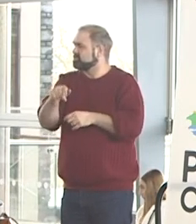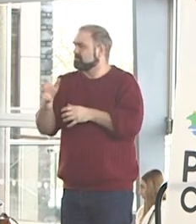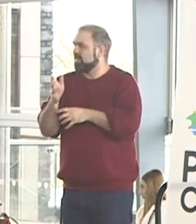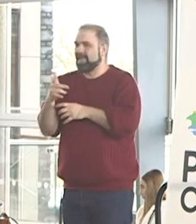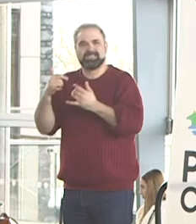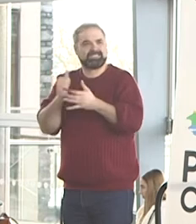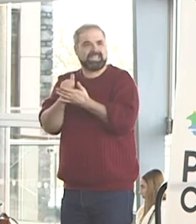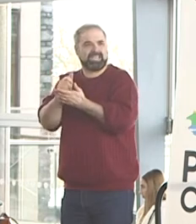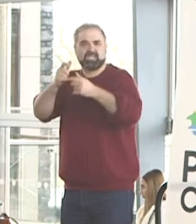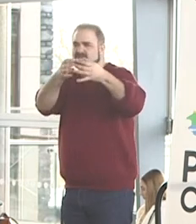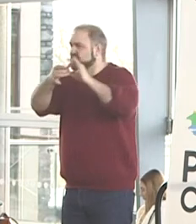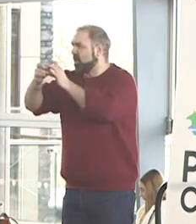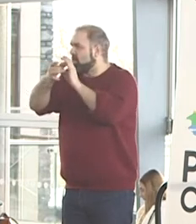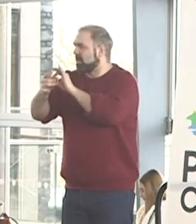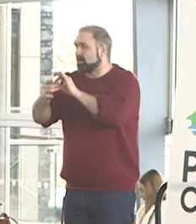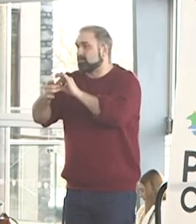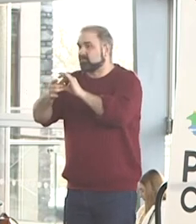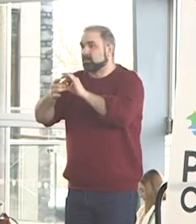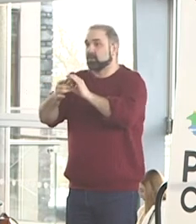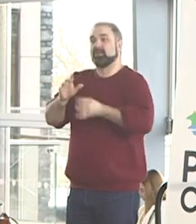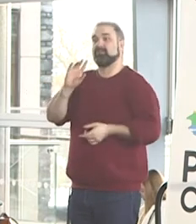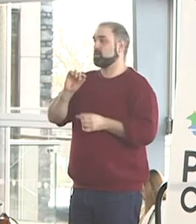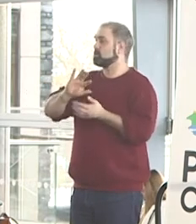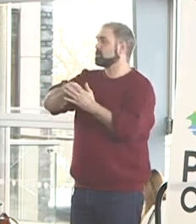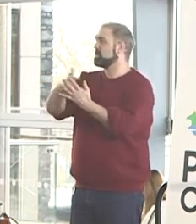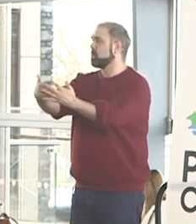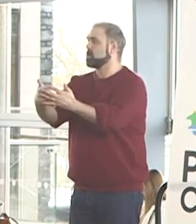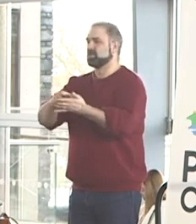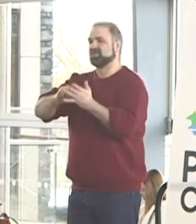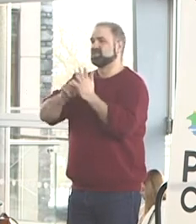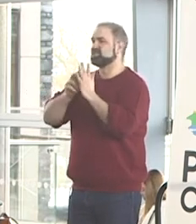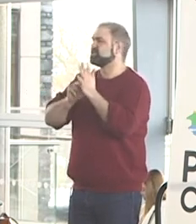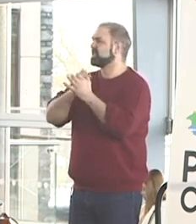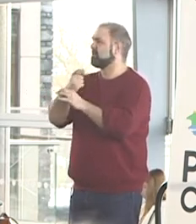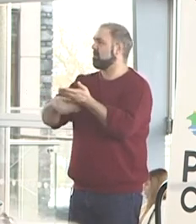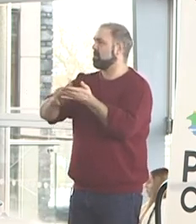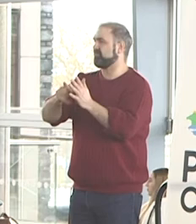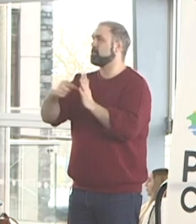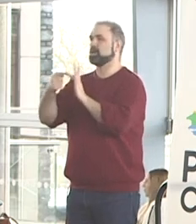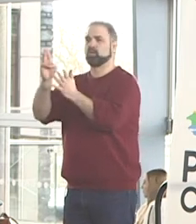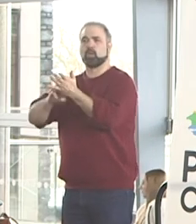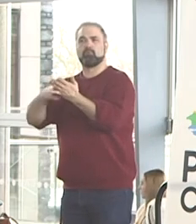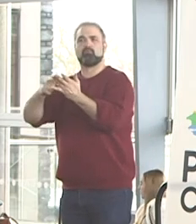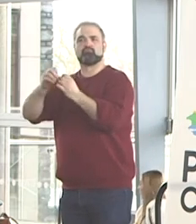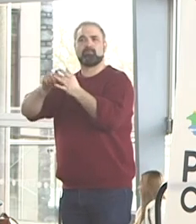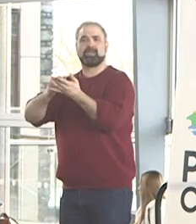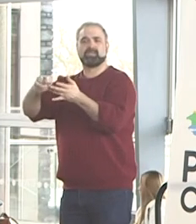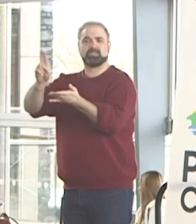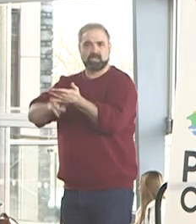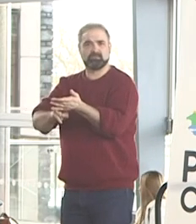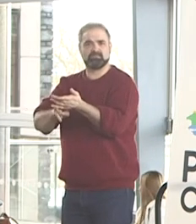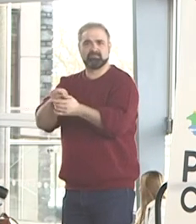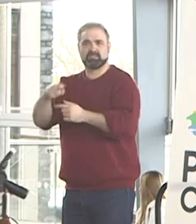numbers changed, but if you Google switchboard jingle, you can still hear it. It was by Tom Robinson, and it was a very easy way of